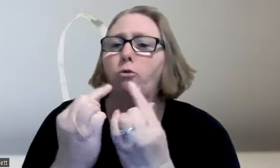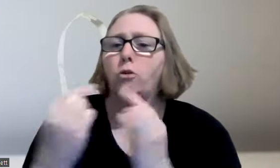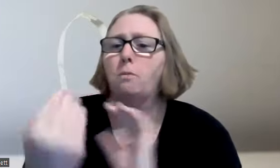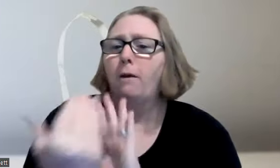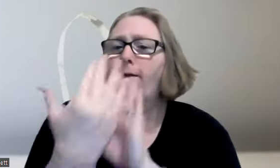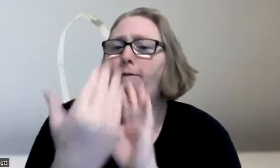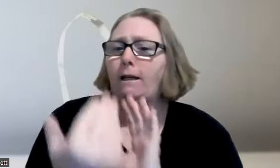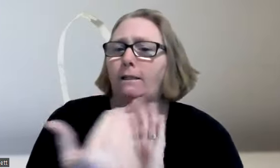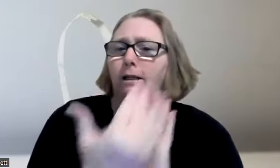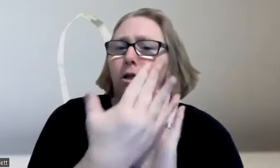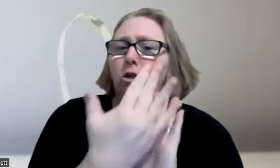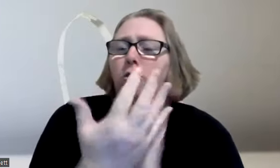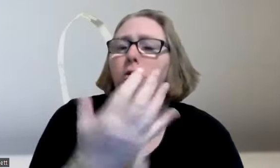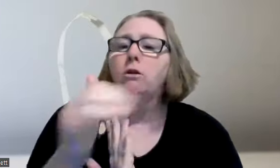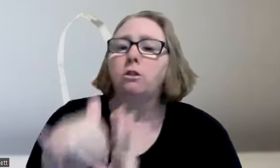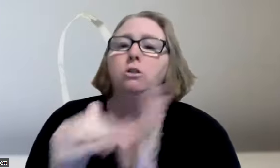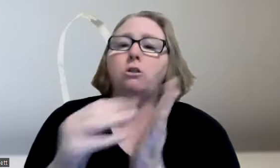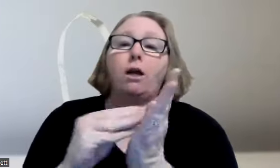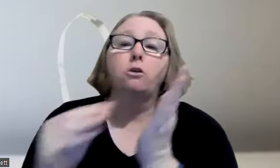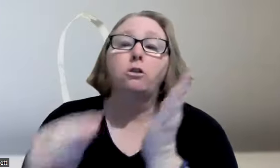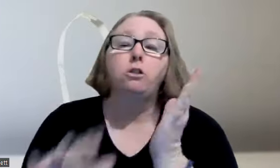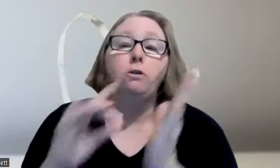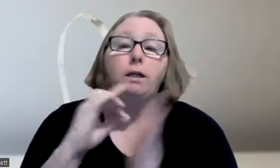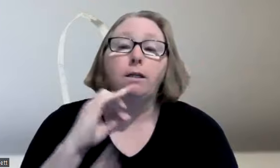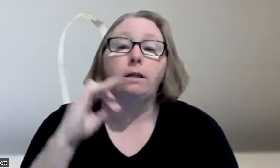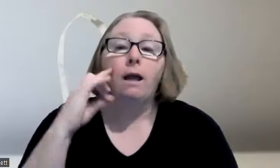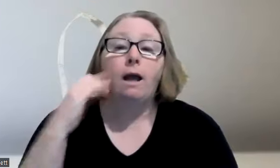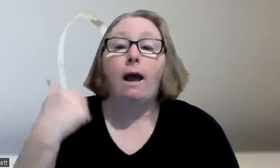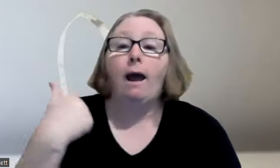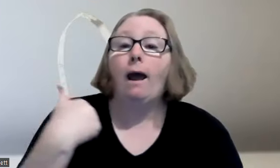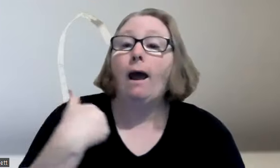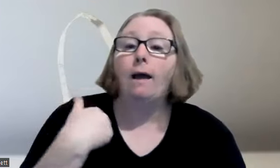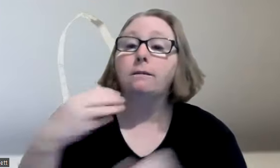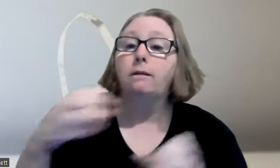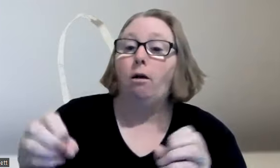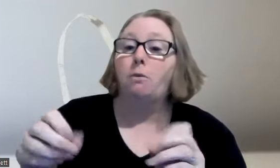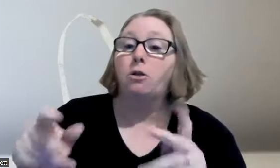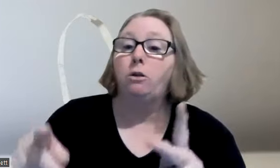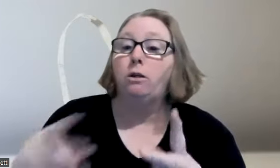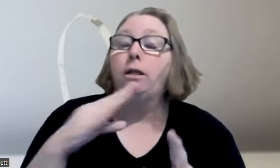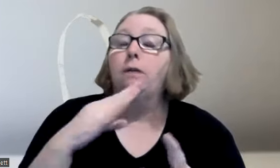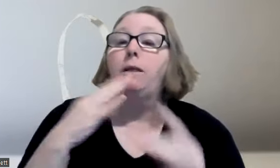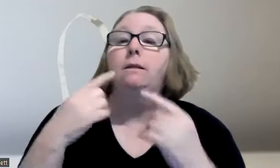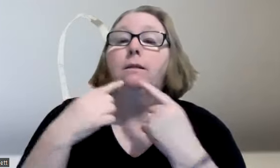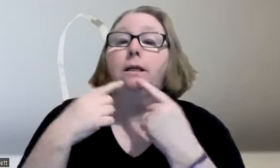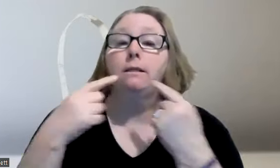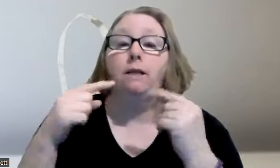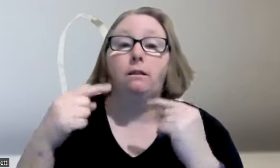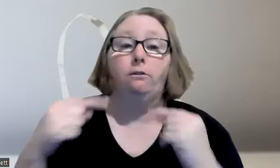group facing each other so that your student has the opportunity to be